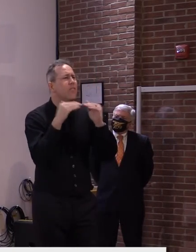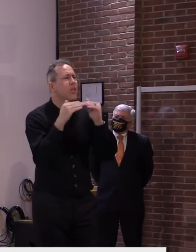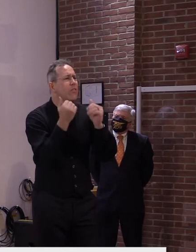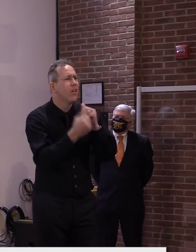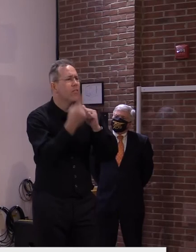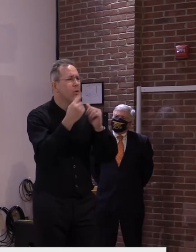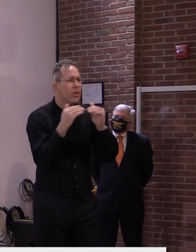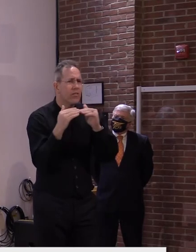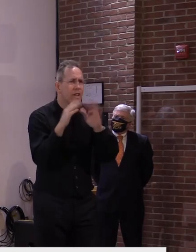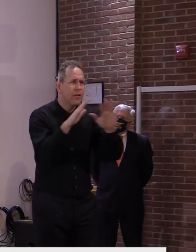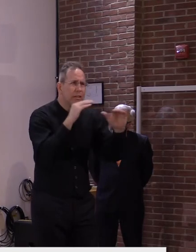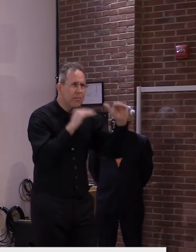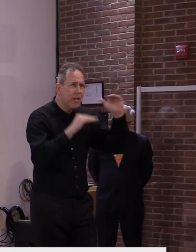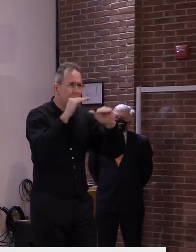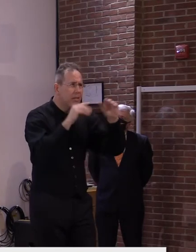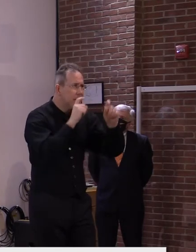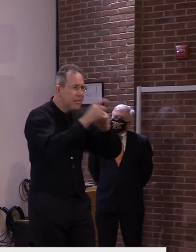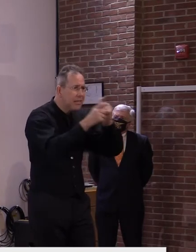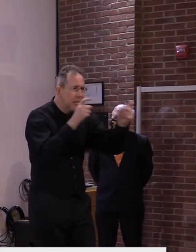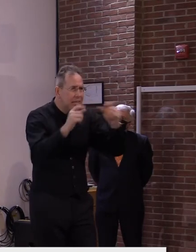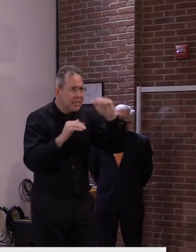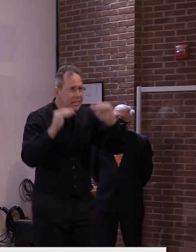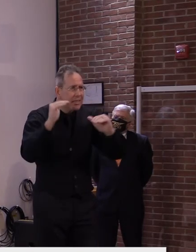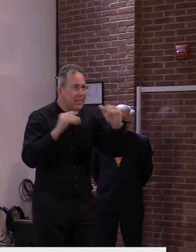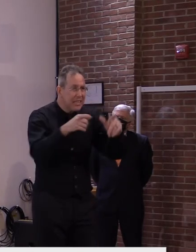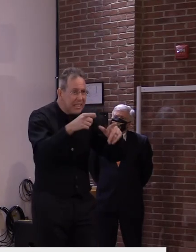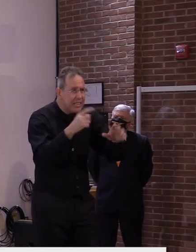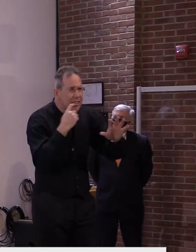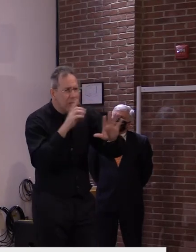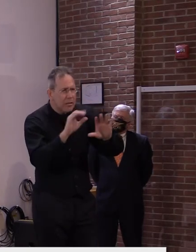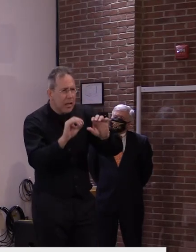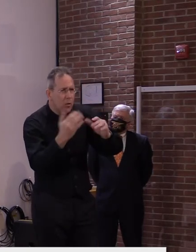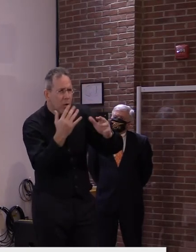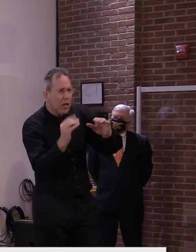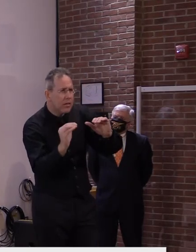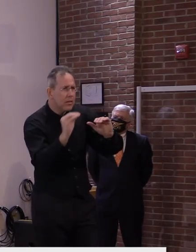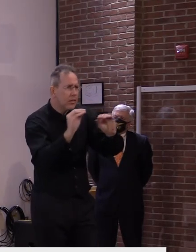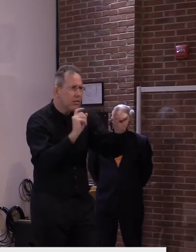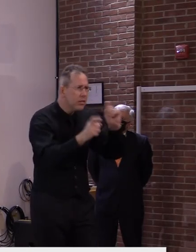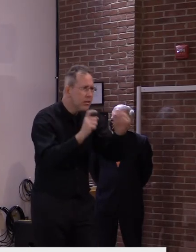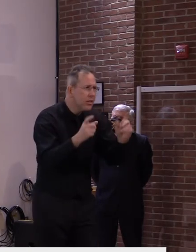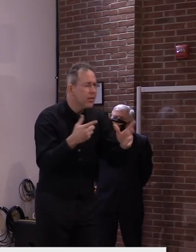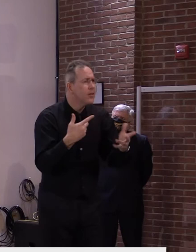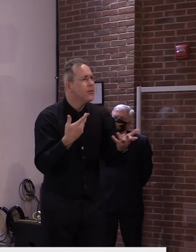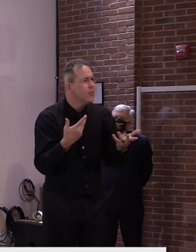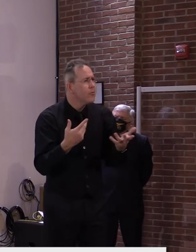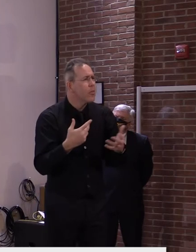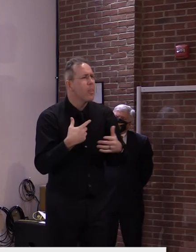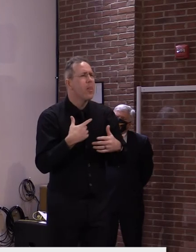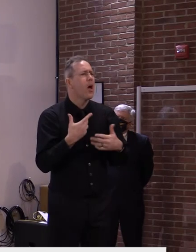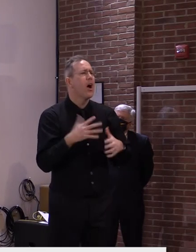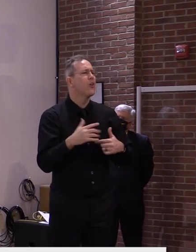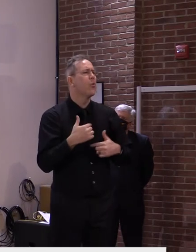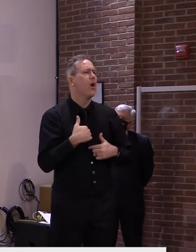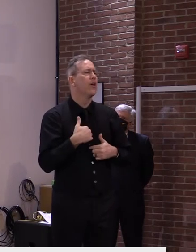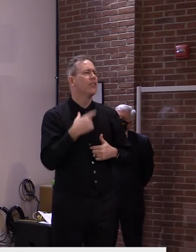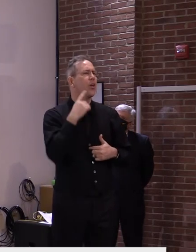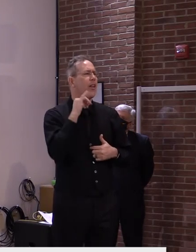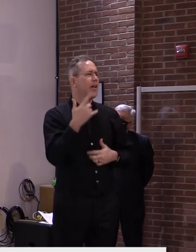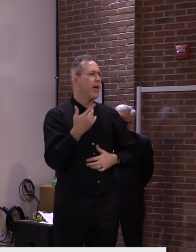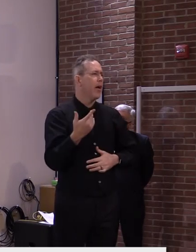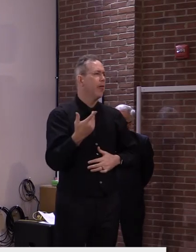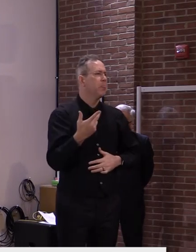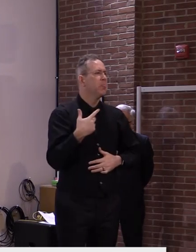giving a pass to each person. Again, don't want to sound callous. I have tremendous empathy